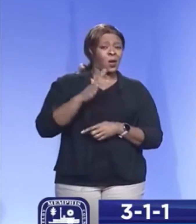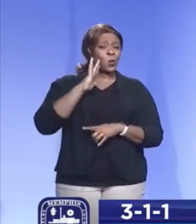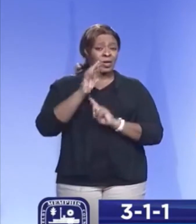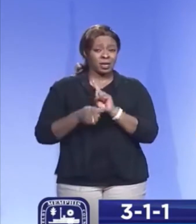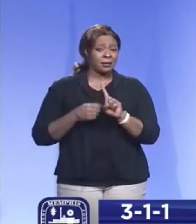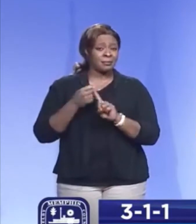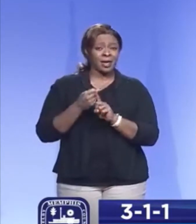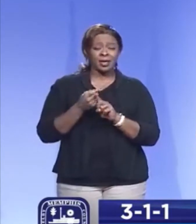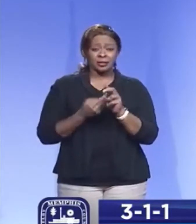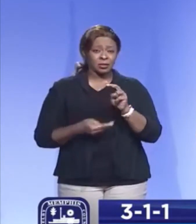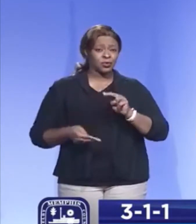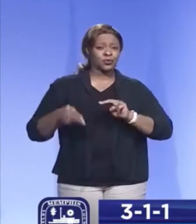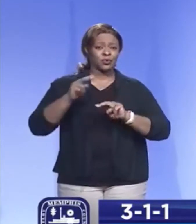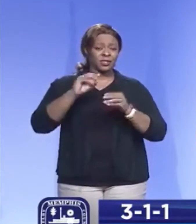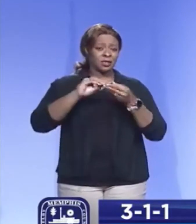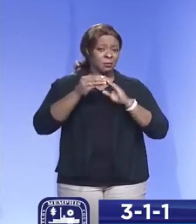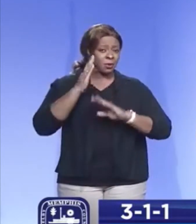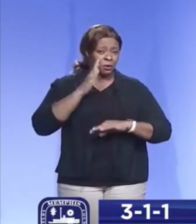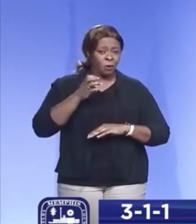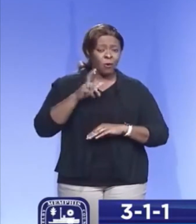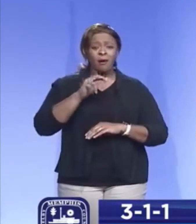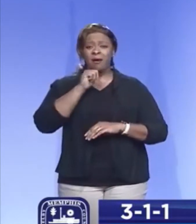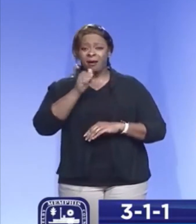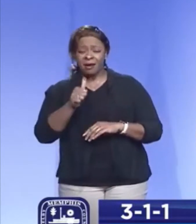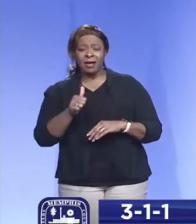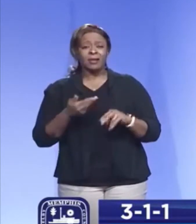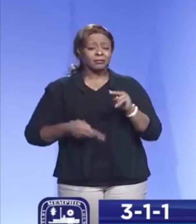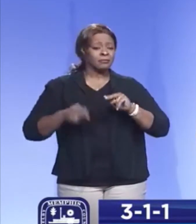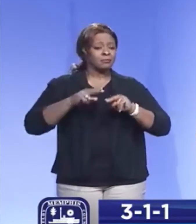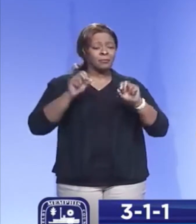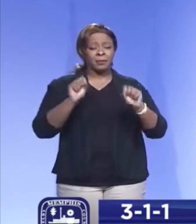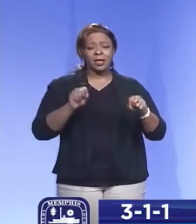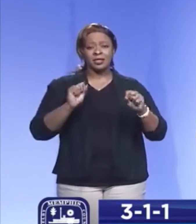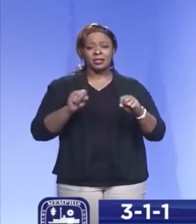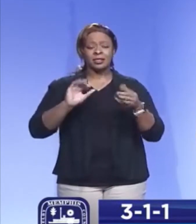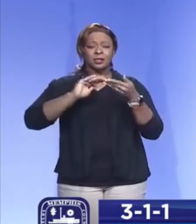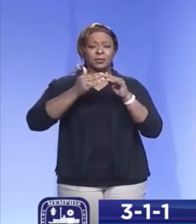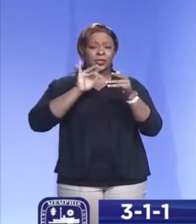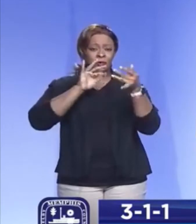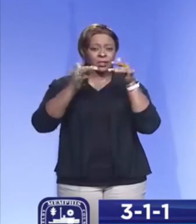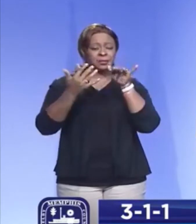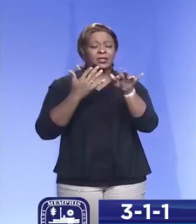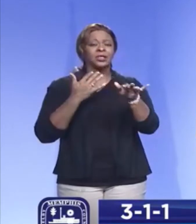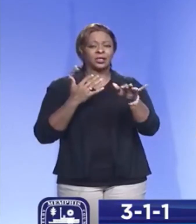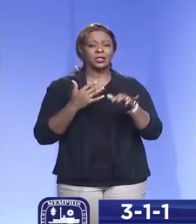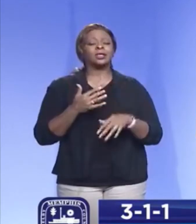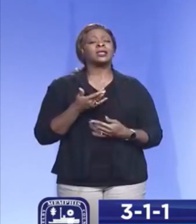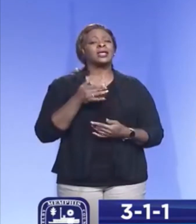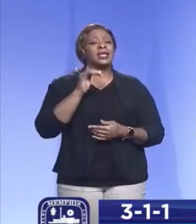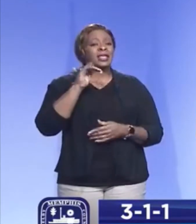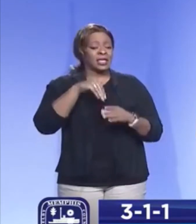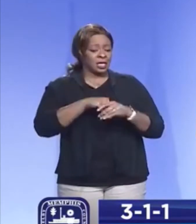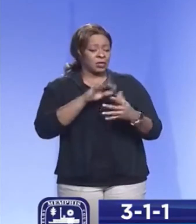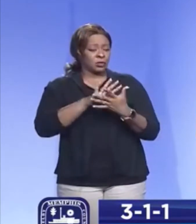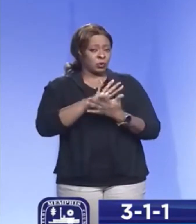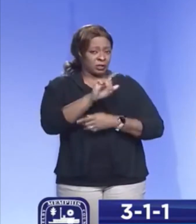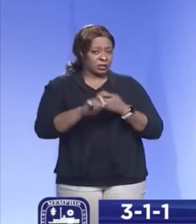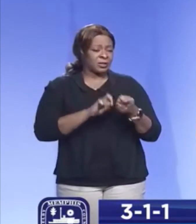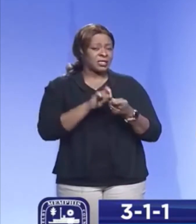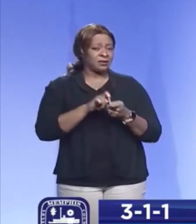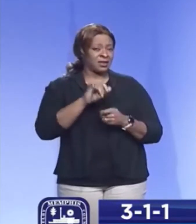impact increases in numbers and increases in potential community transmission. And within schools,